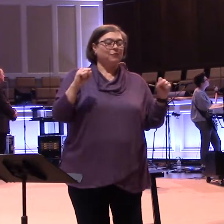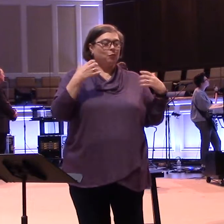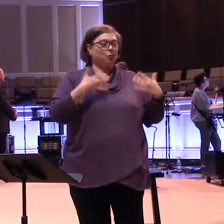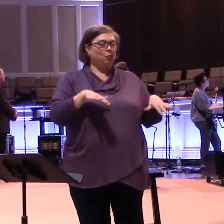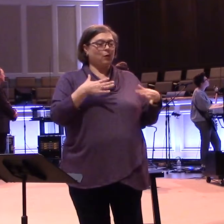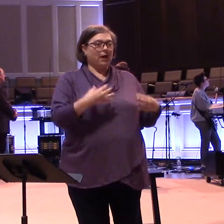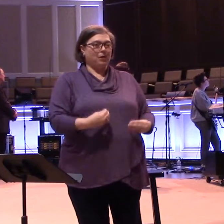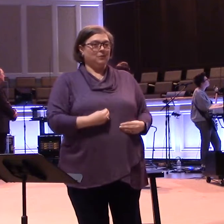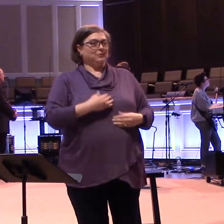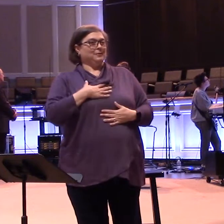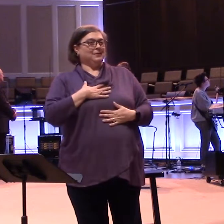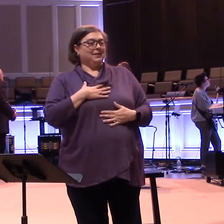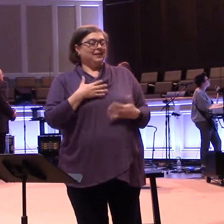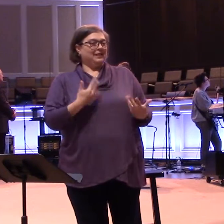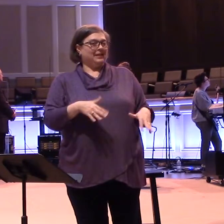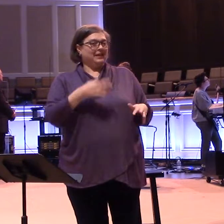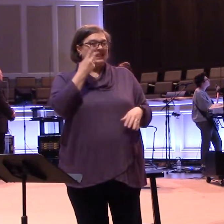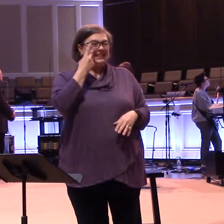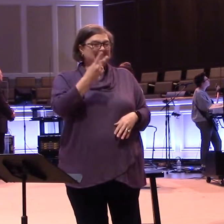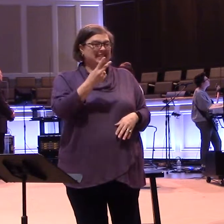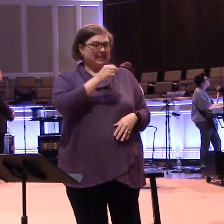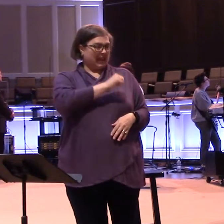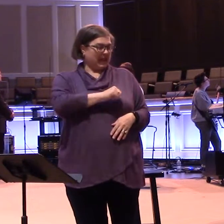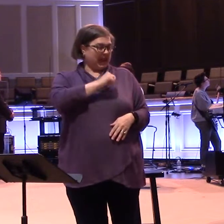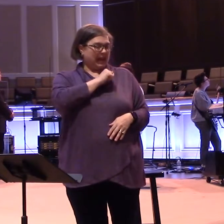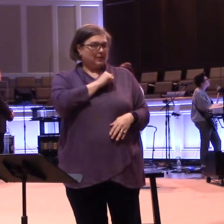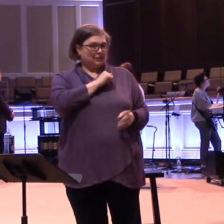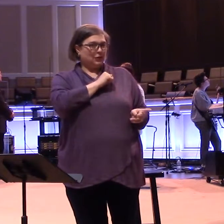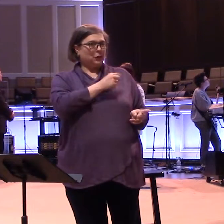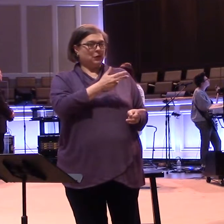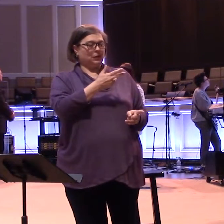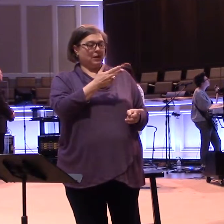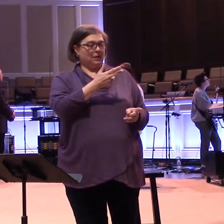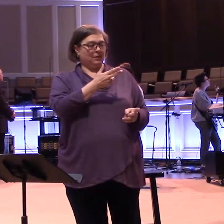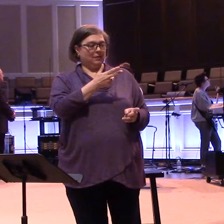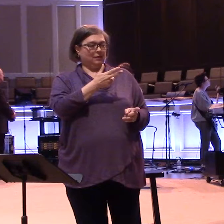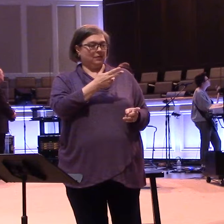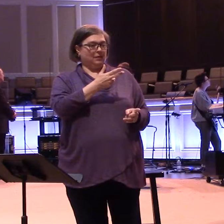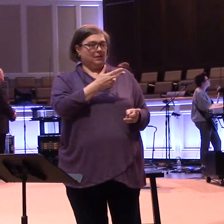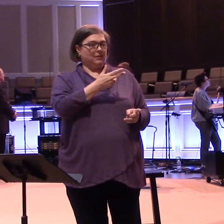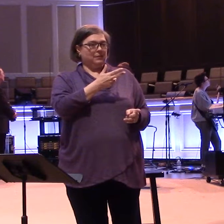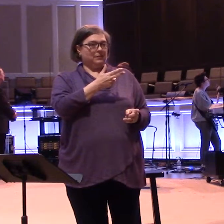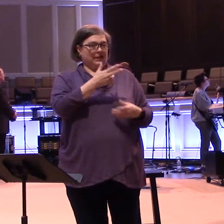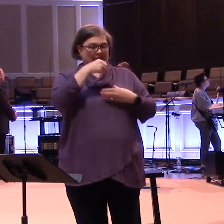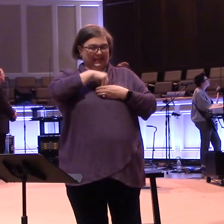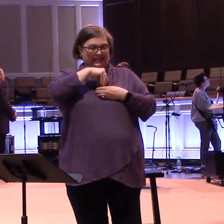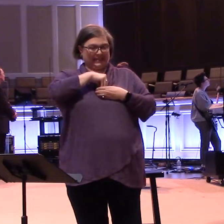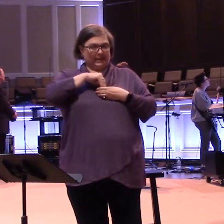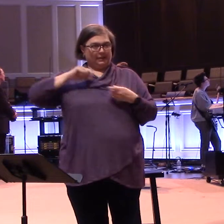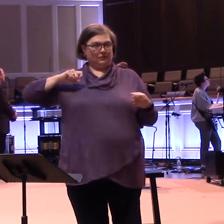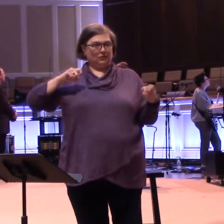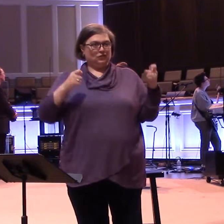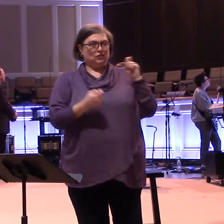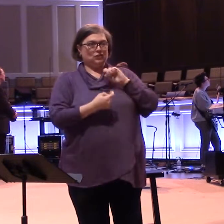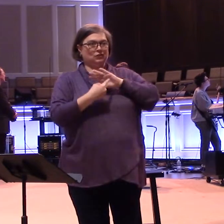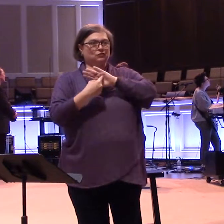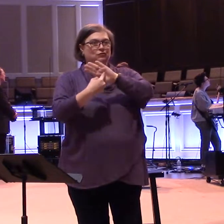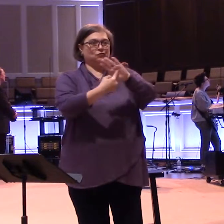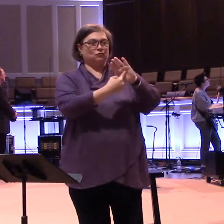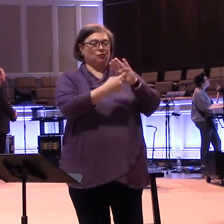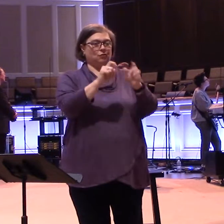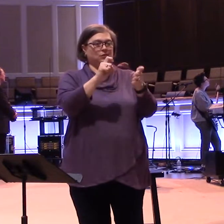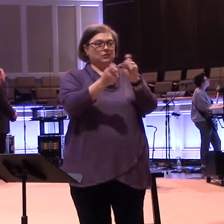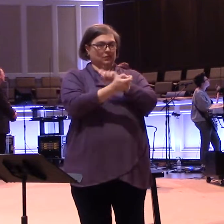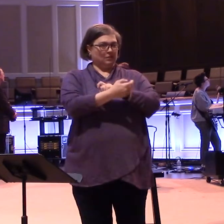life. And baptism is just that. It's an outward expression of an inward change. You know, as believers, we know that we're